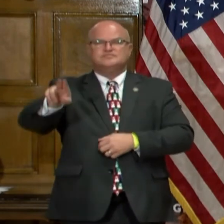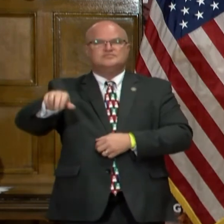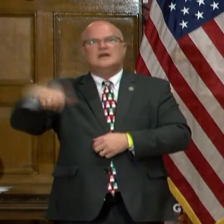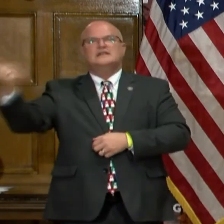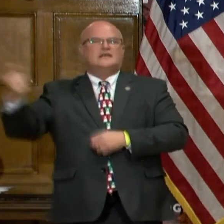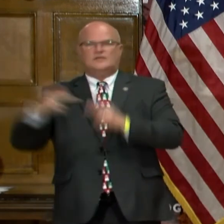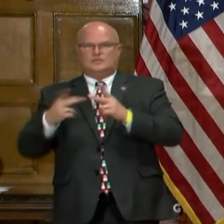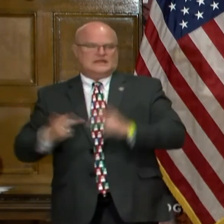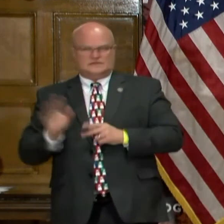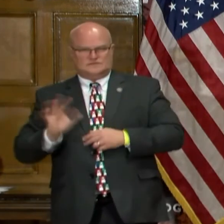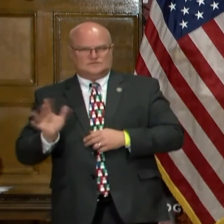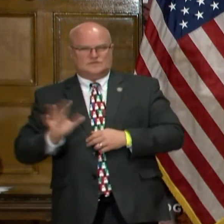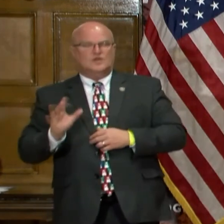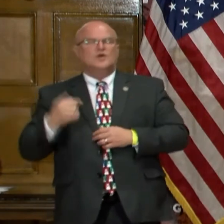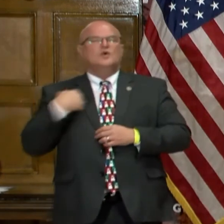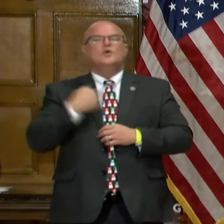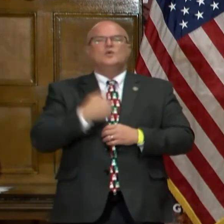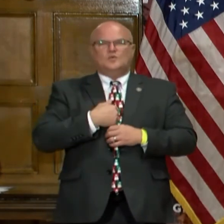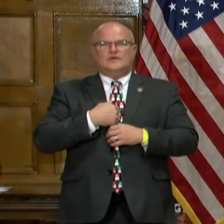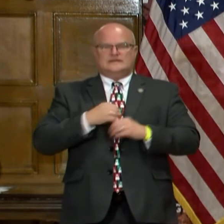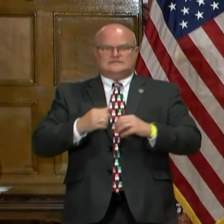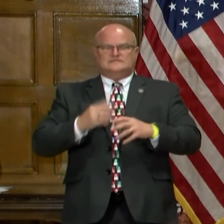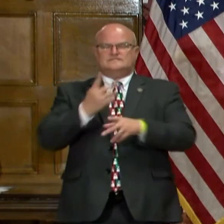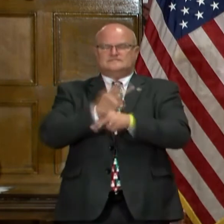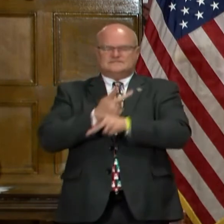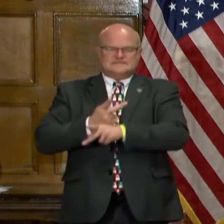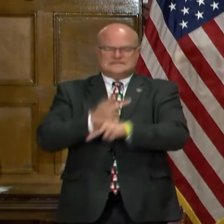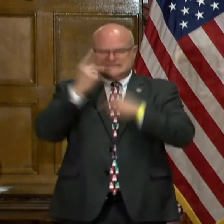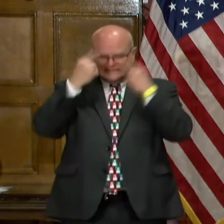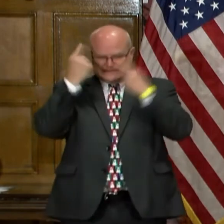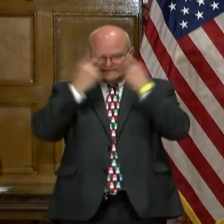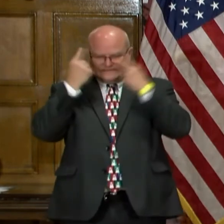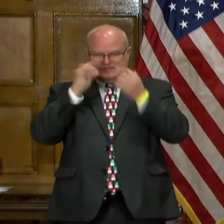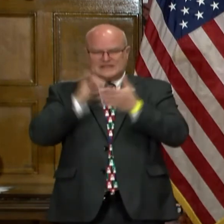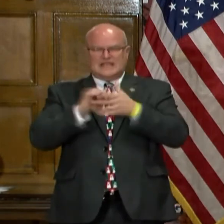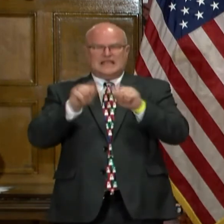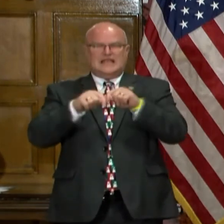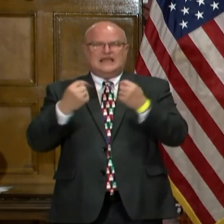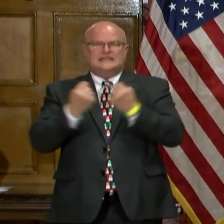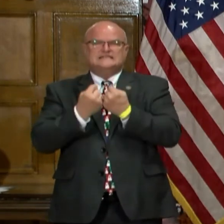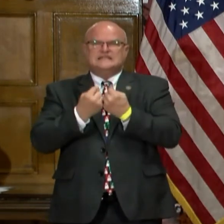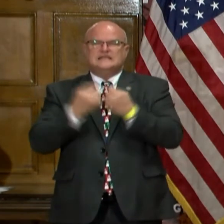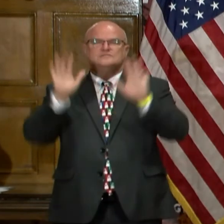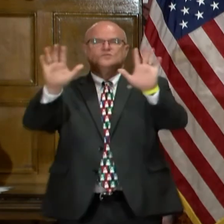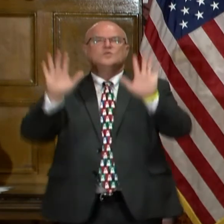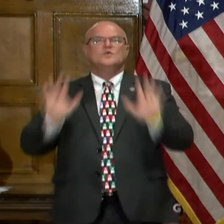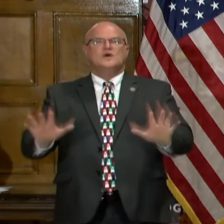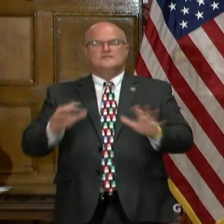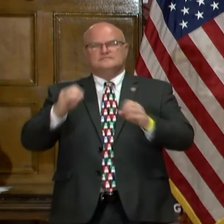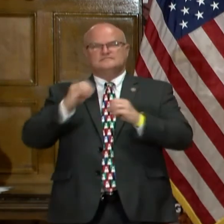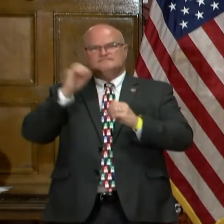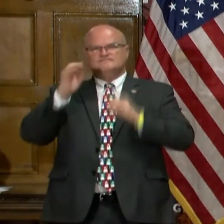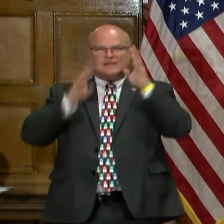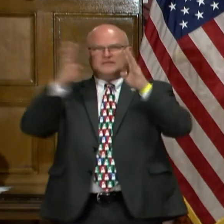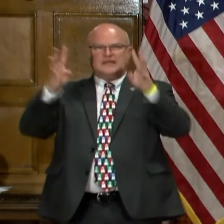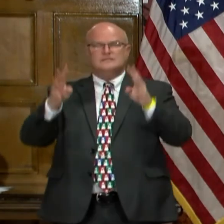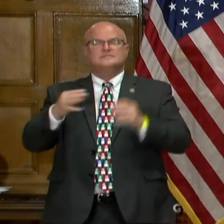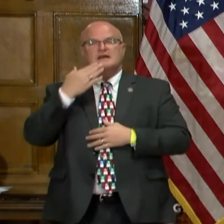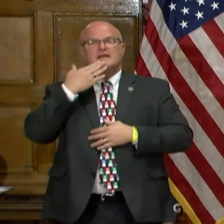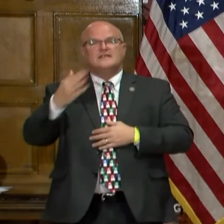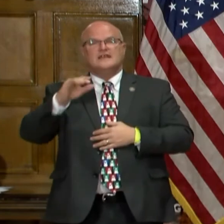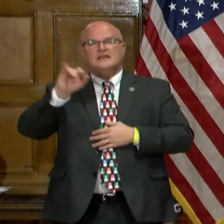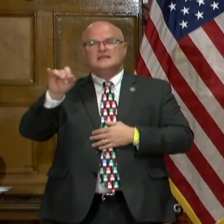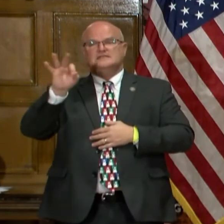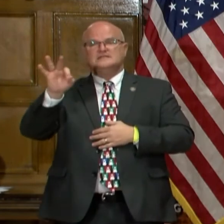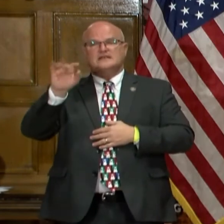tertiary care center. So we have taken all of those things into account, and the team has been wonderful in coming up with this. I'd like to thank